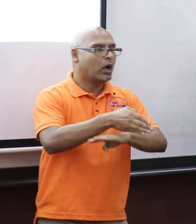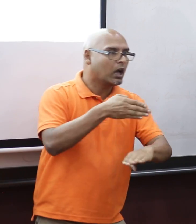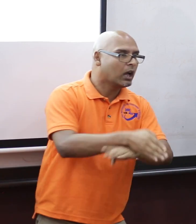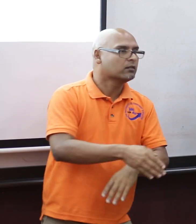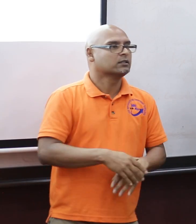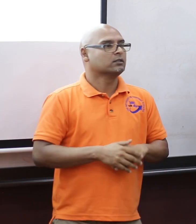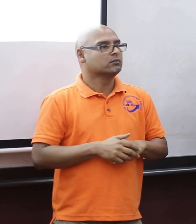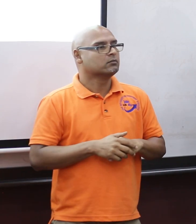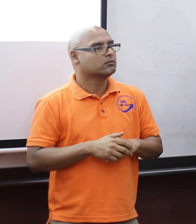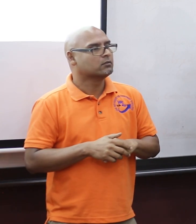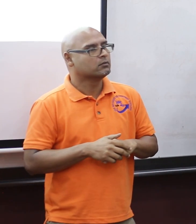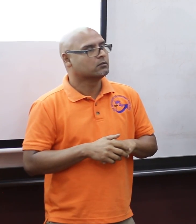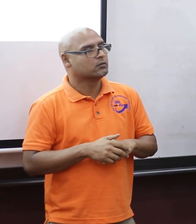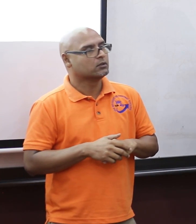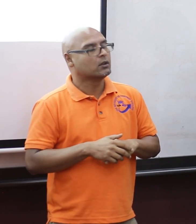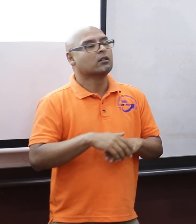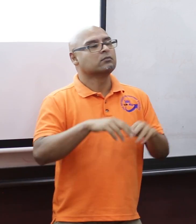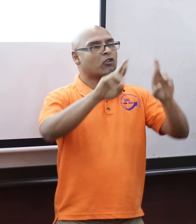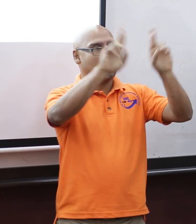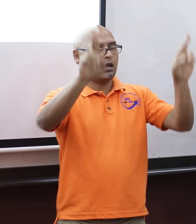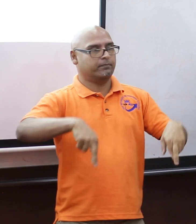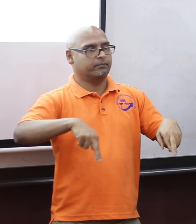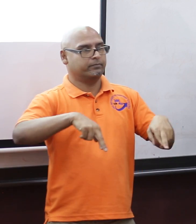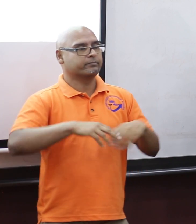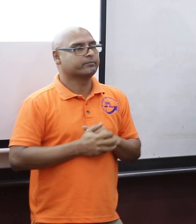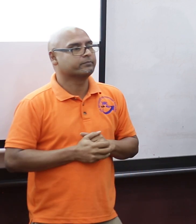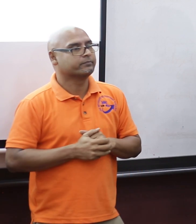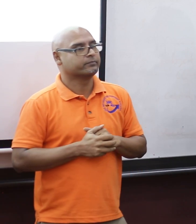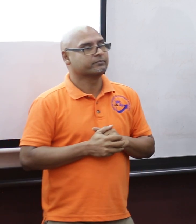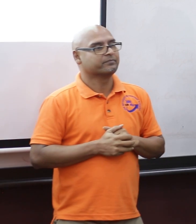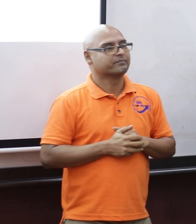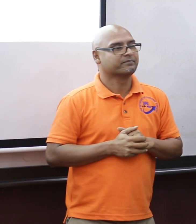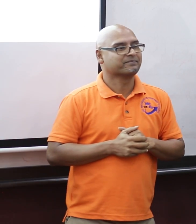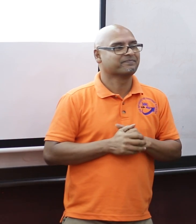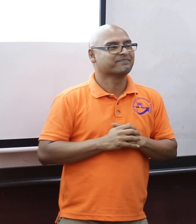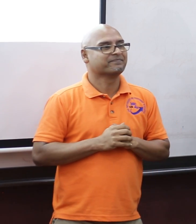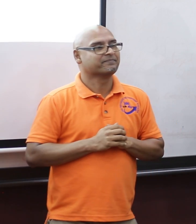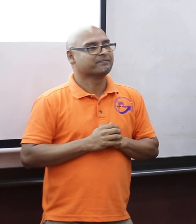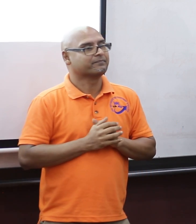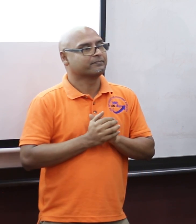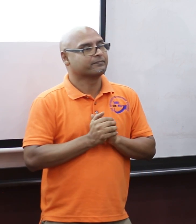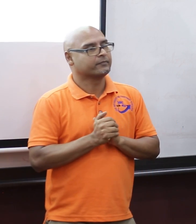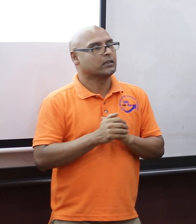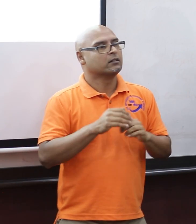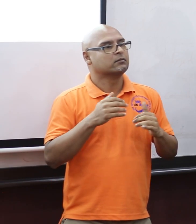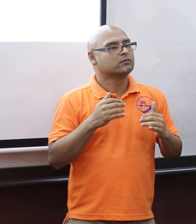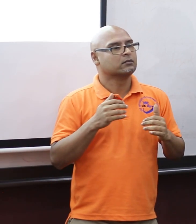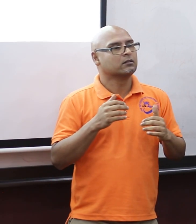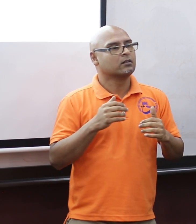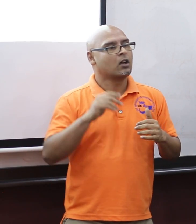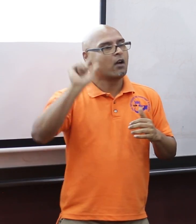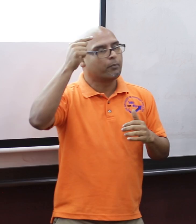used as a carbon copy for others, for the government to follow. They cater